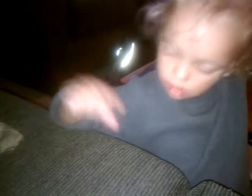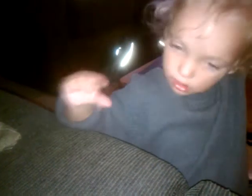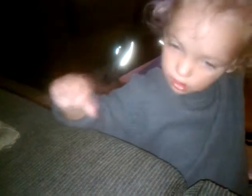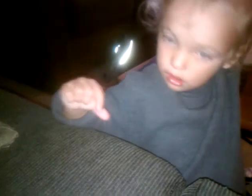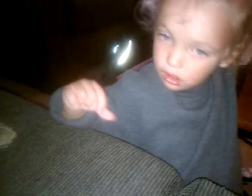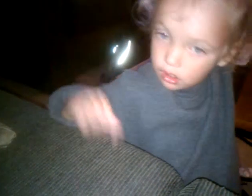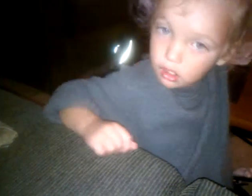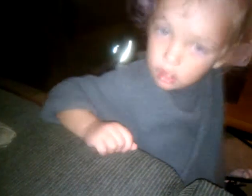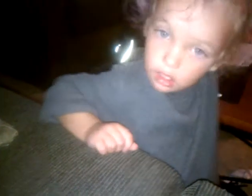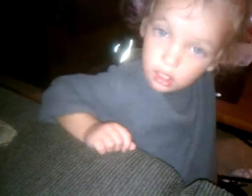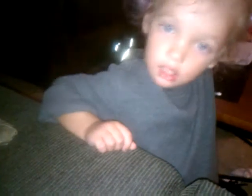Q, good. R,